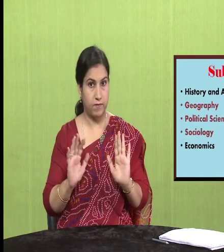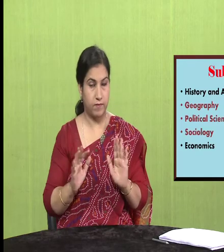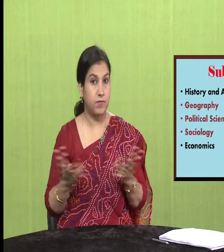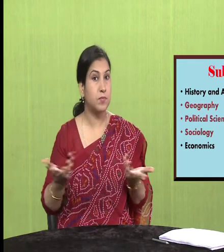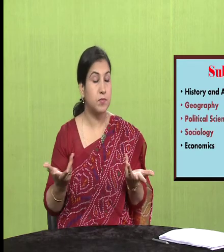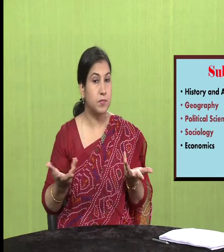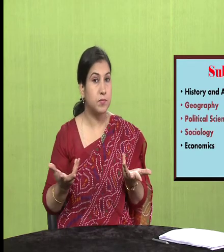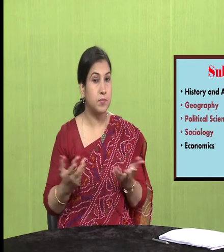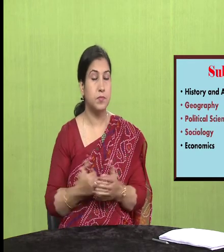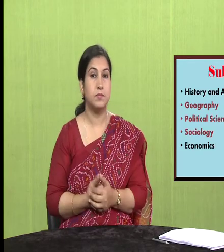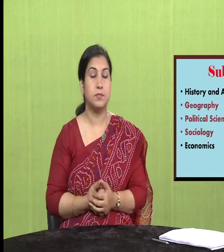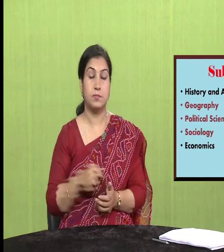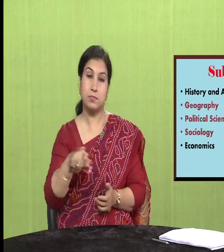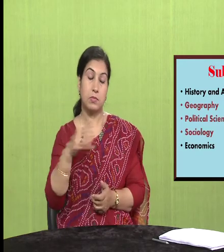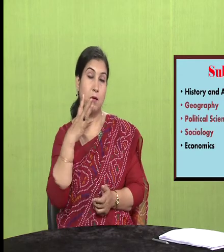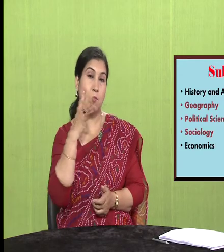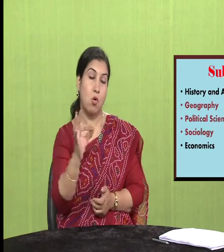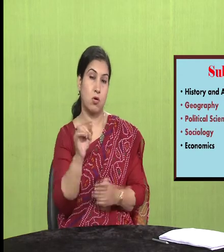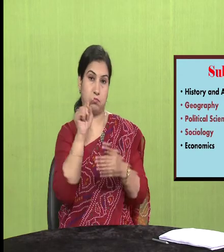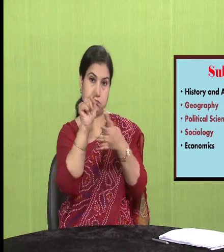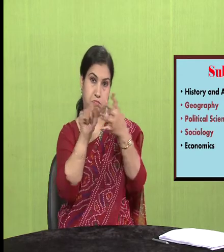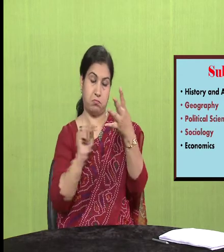and those important subjects are five.